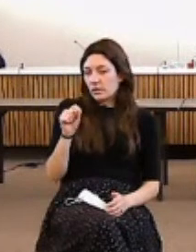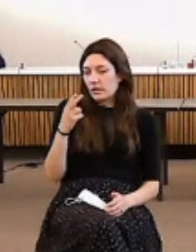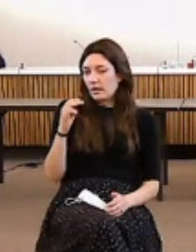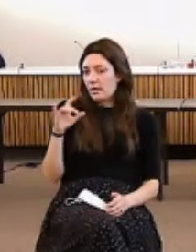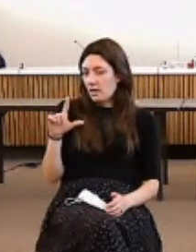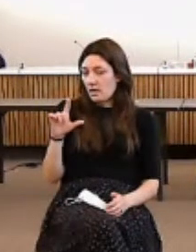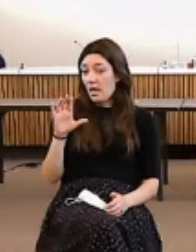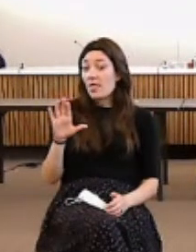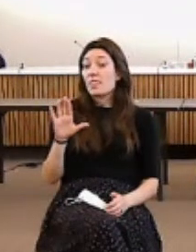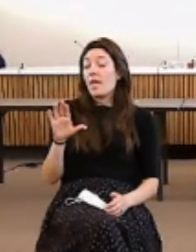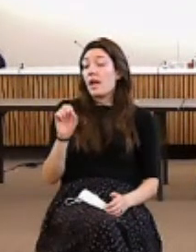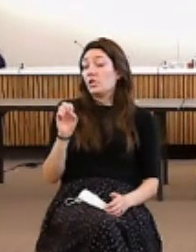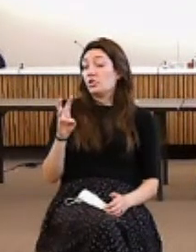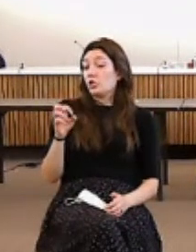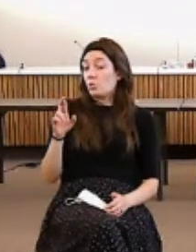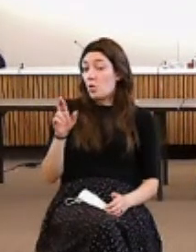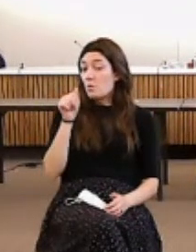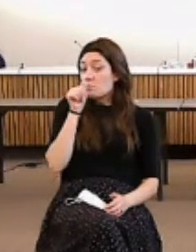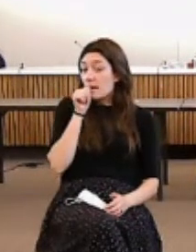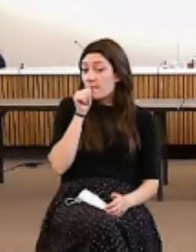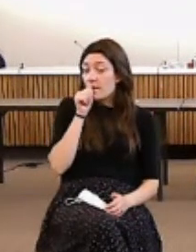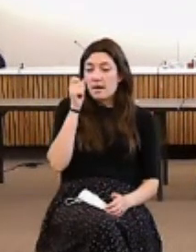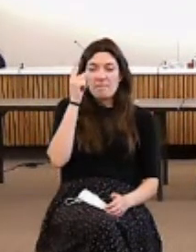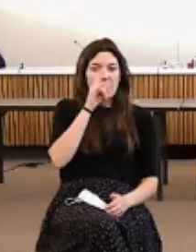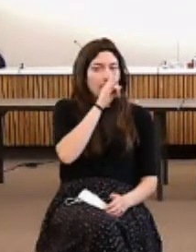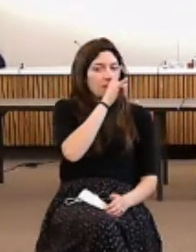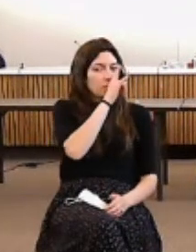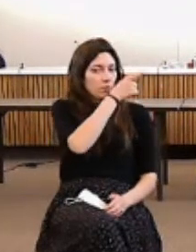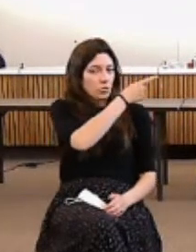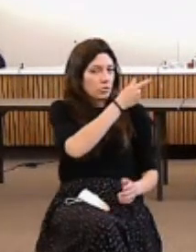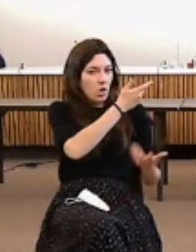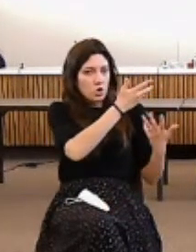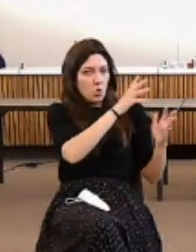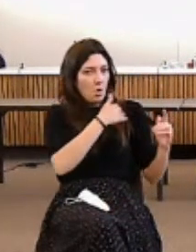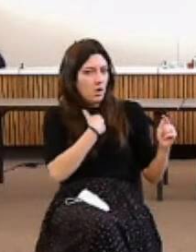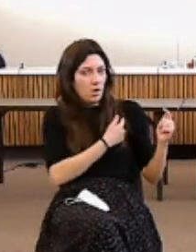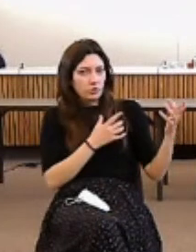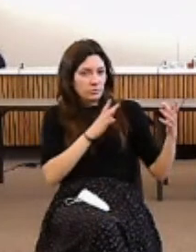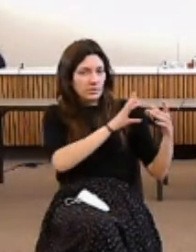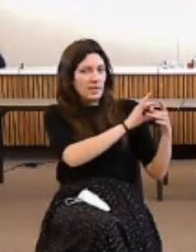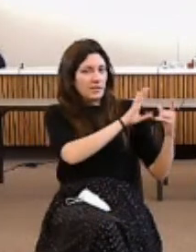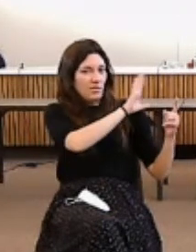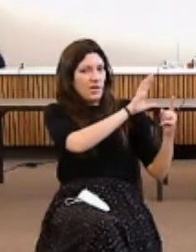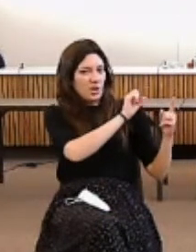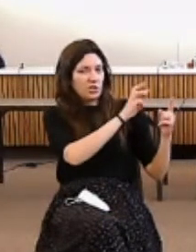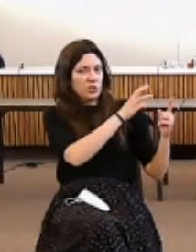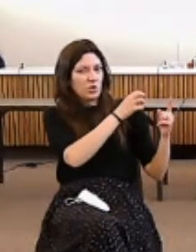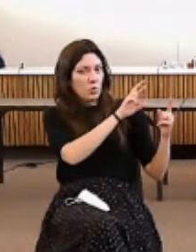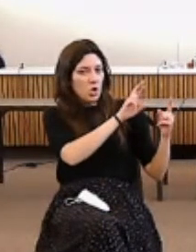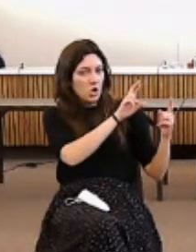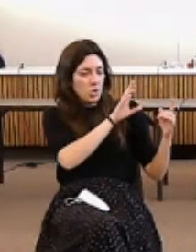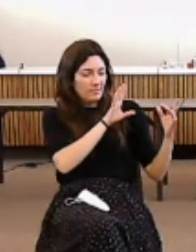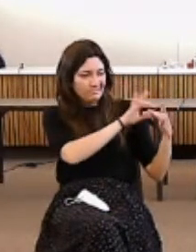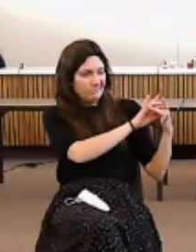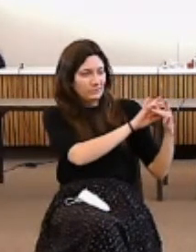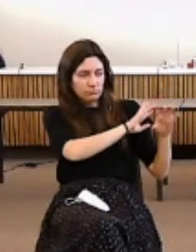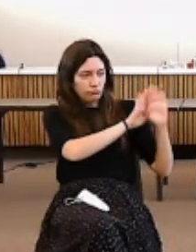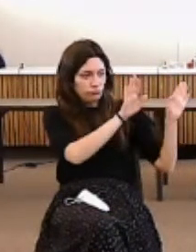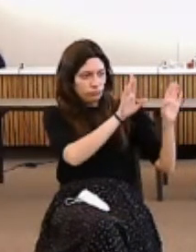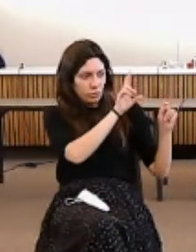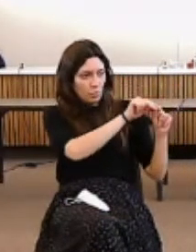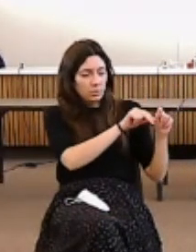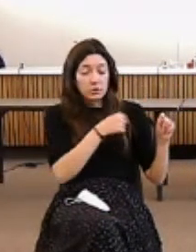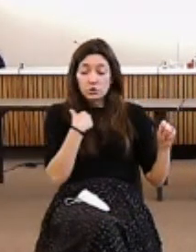However, because the town of Pittsford was unwilling to let us connect to their sewer immediately adjacent, when we brought an